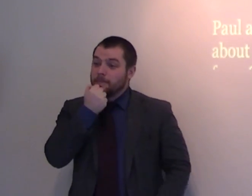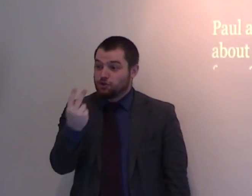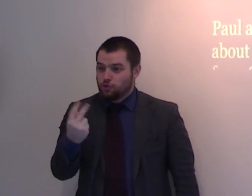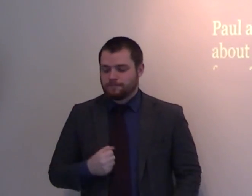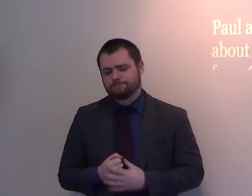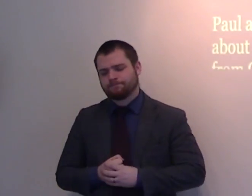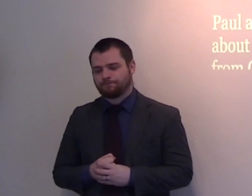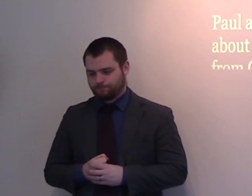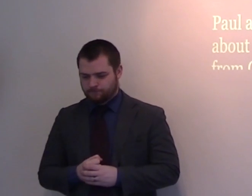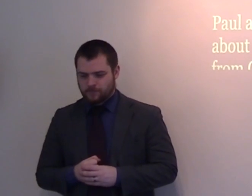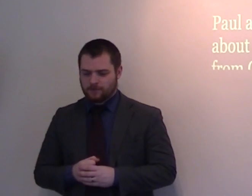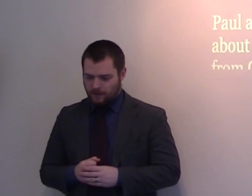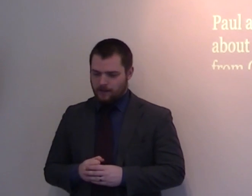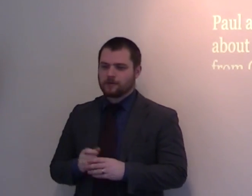I learn about Christ.